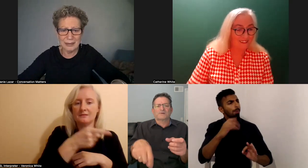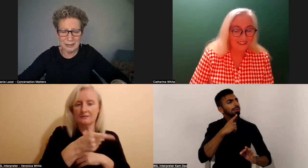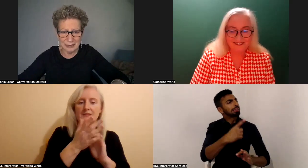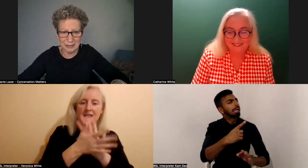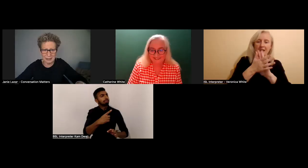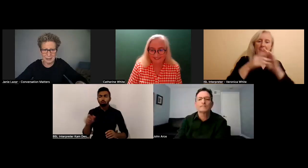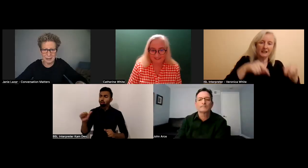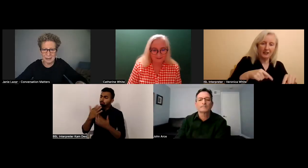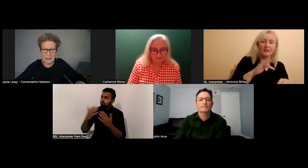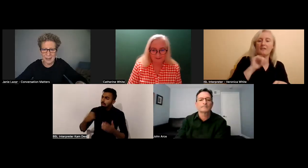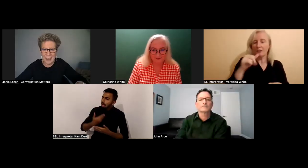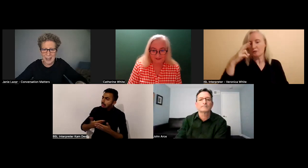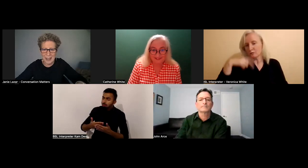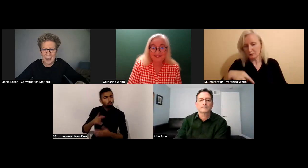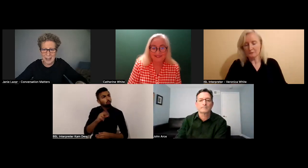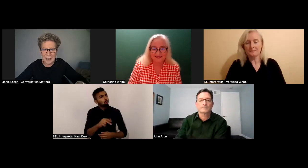Yeah.